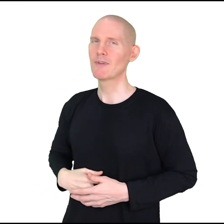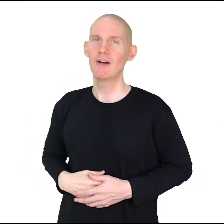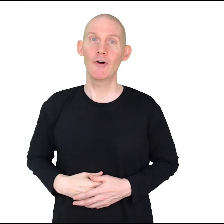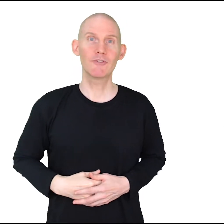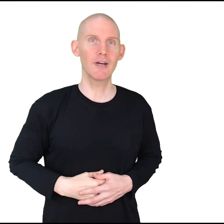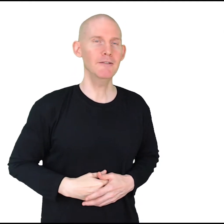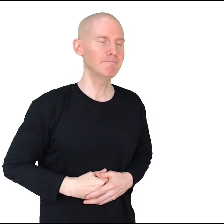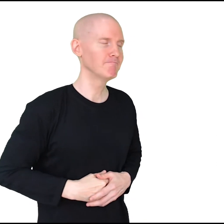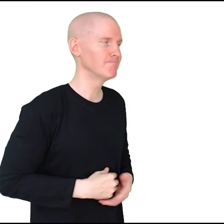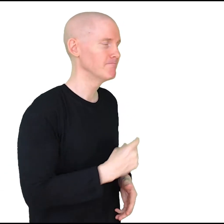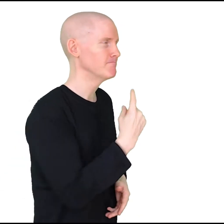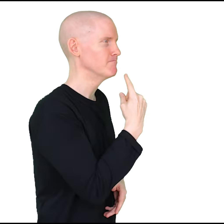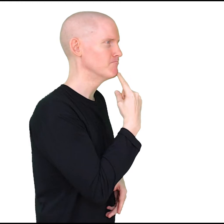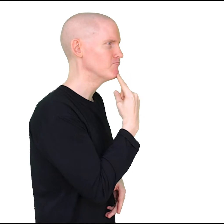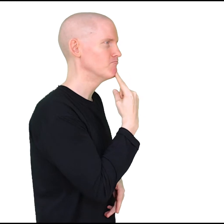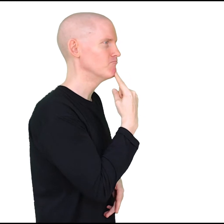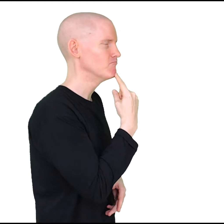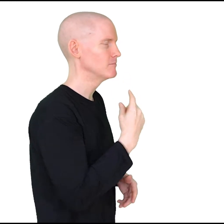Other side.